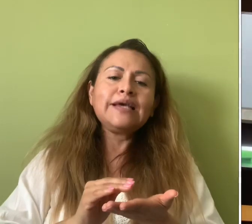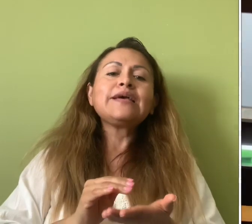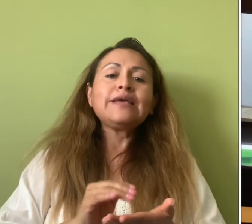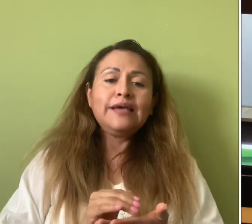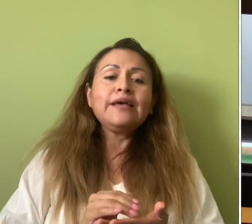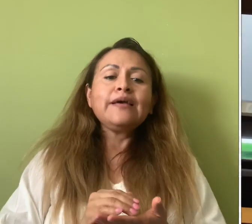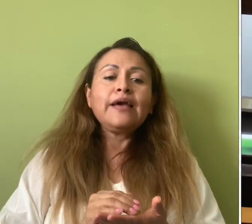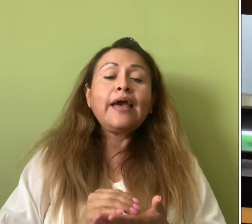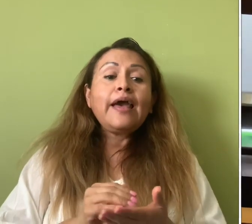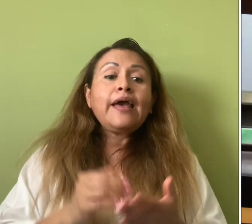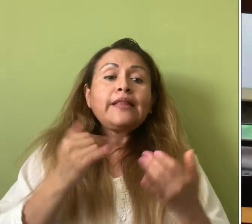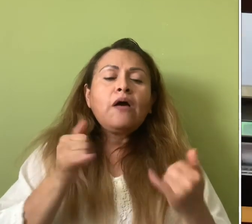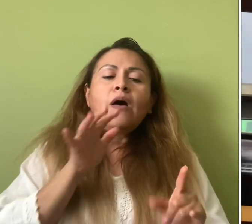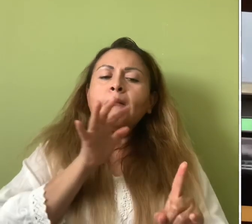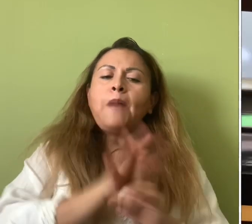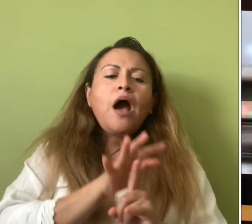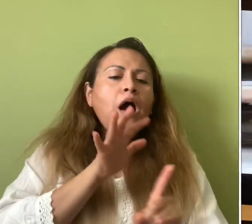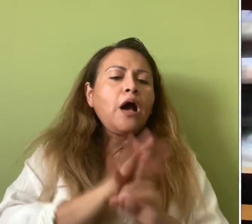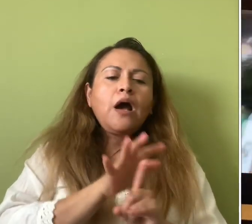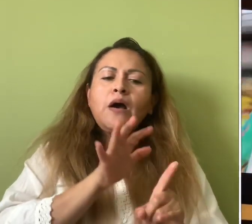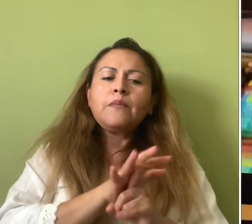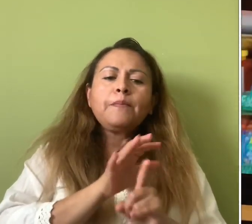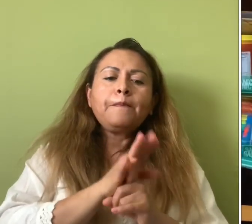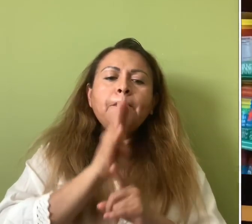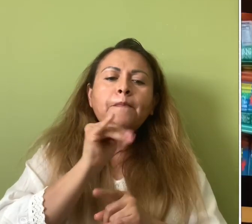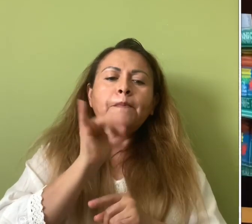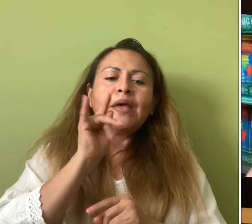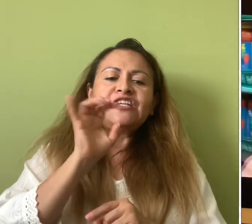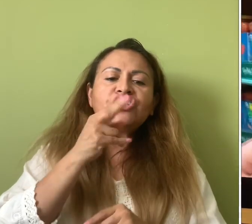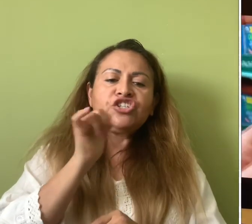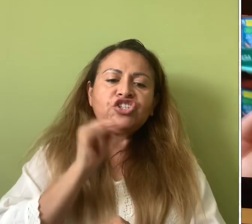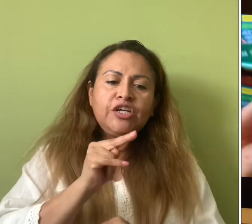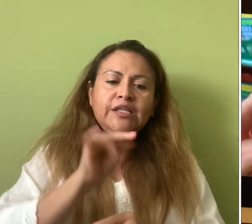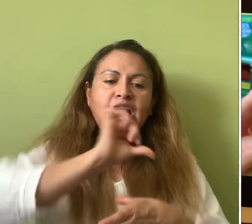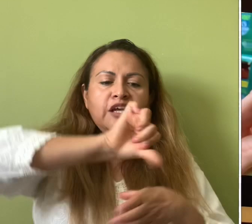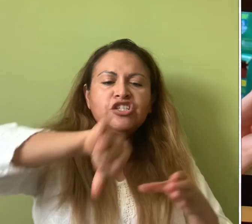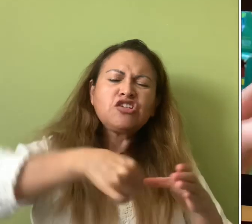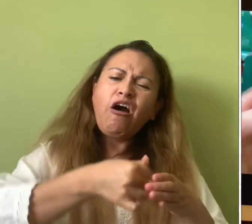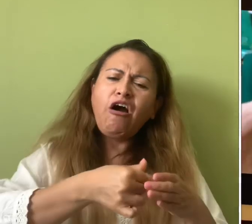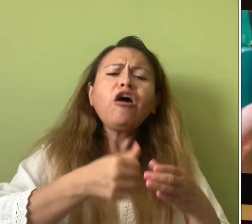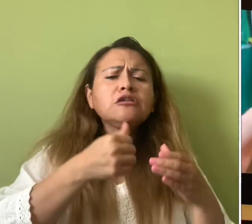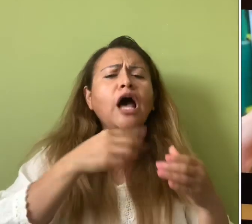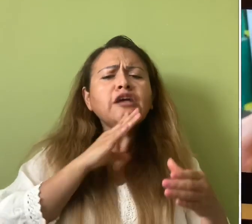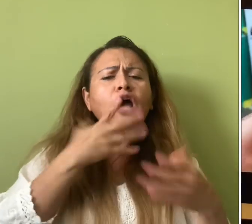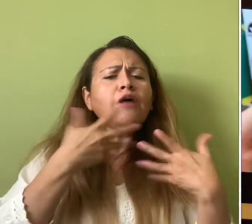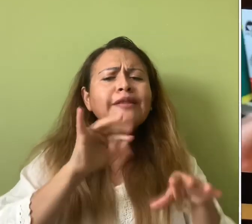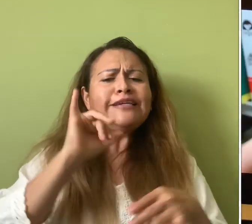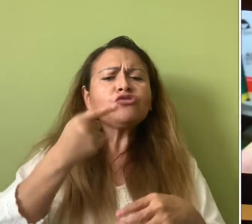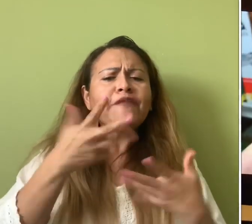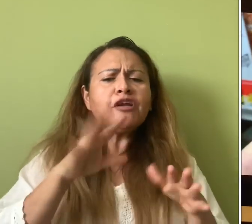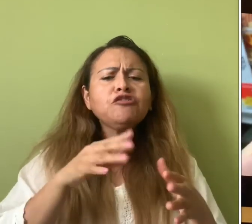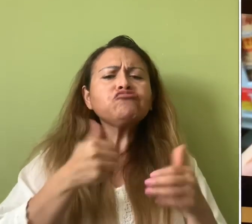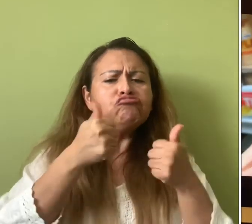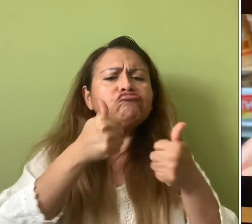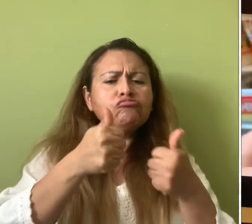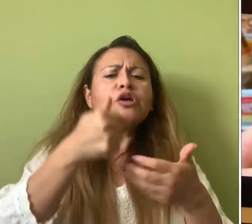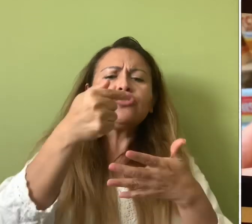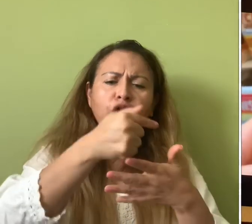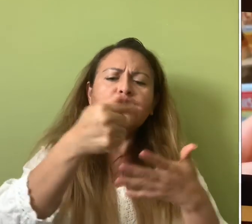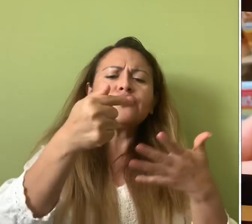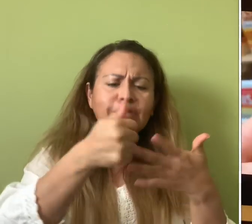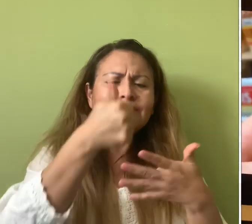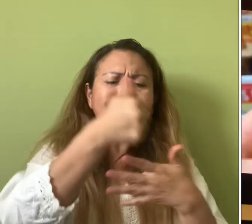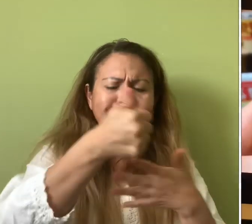is another popular plant-based sauce called bitchin sauce here. And I've talked about it on Instagram. Everything is really good here, but